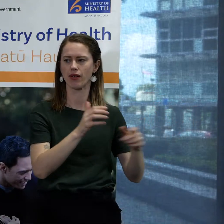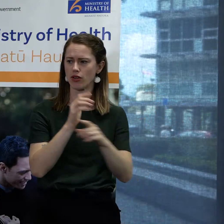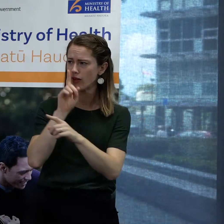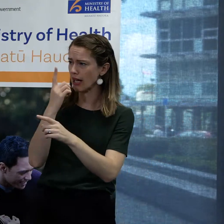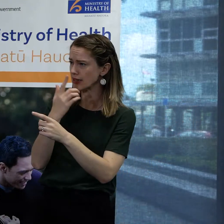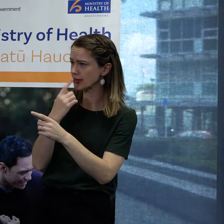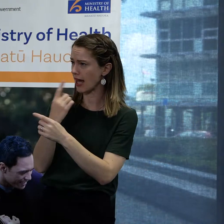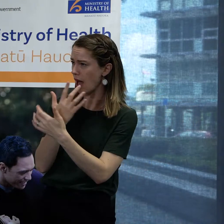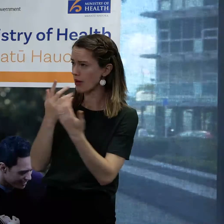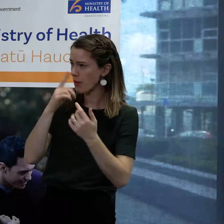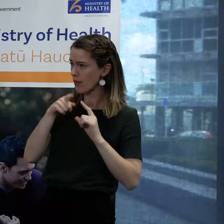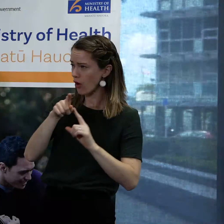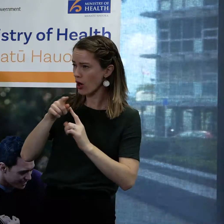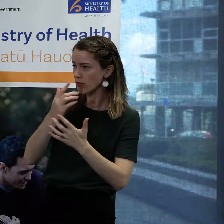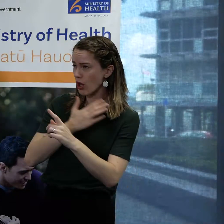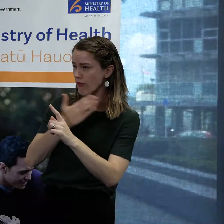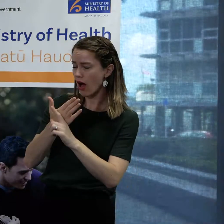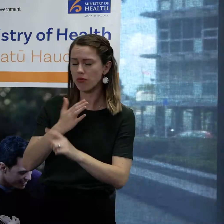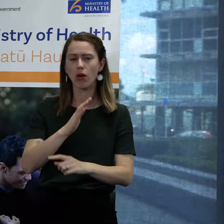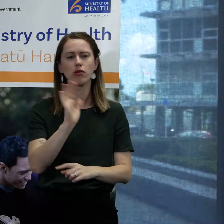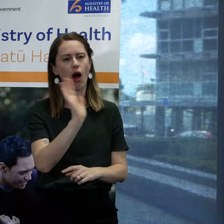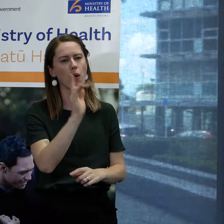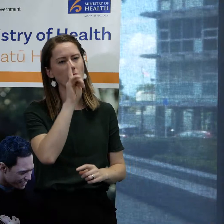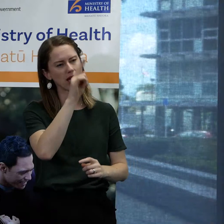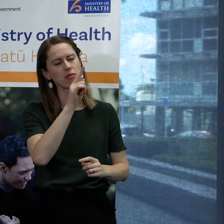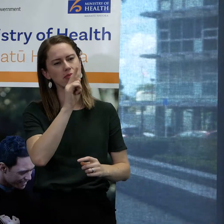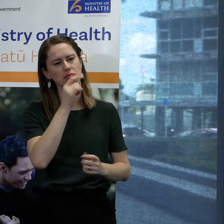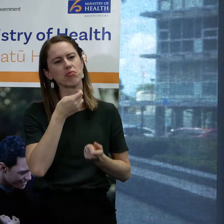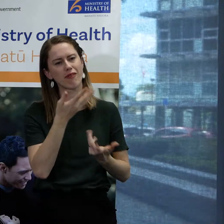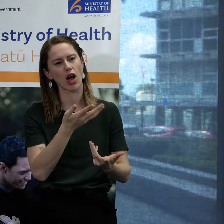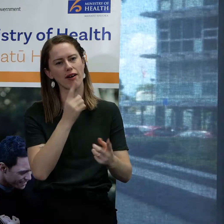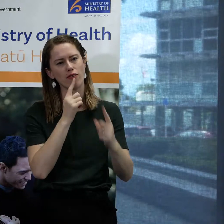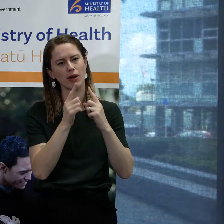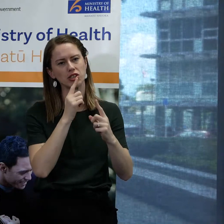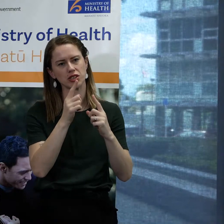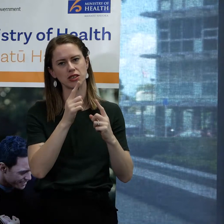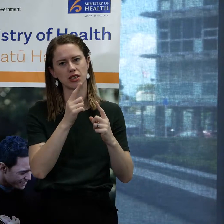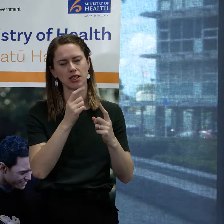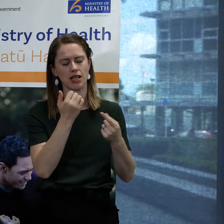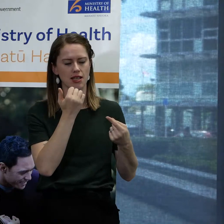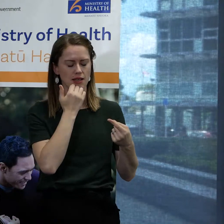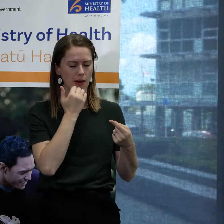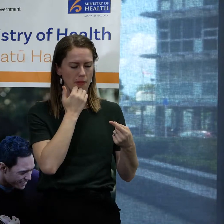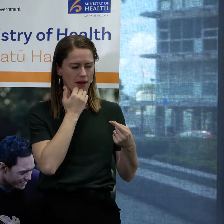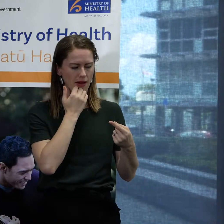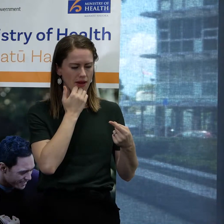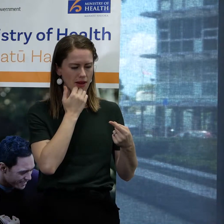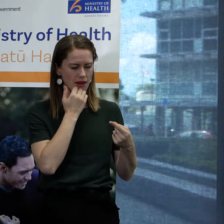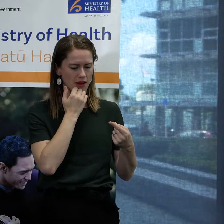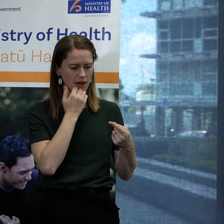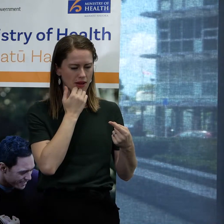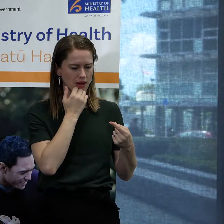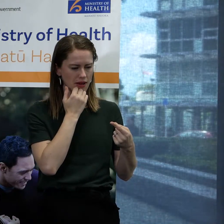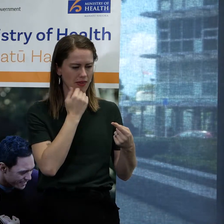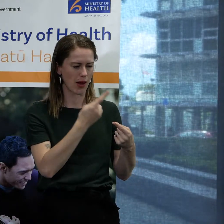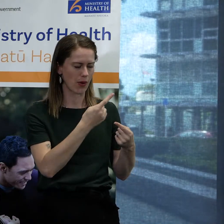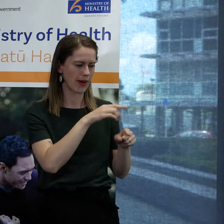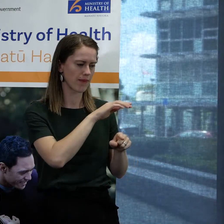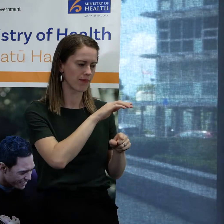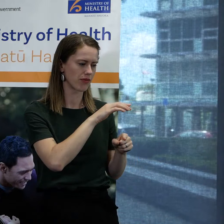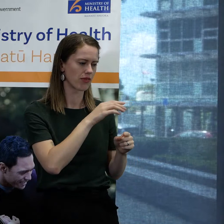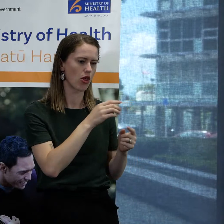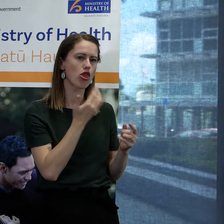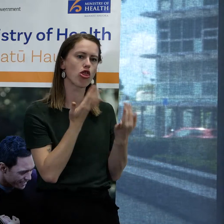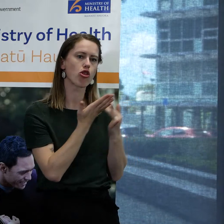have been traced so far? No, but we'll provide an update on the number, first of all, that we were able to send the push notification out